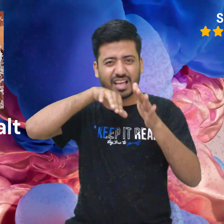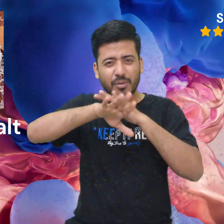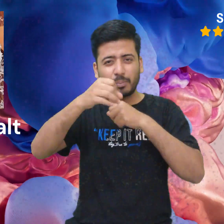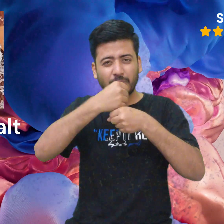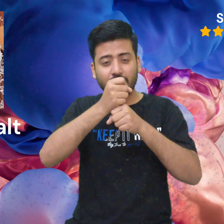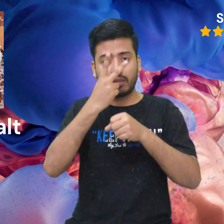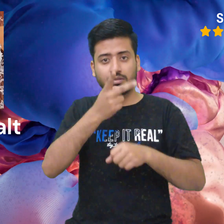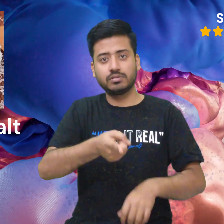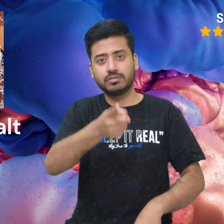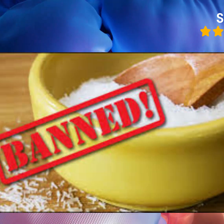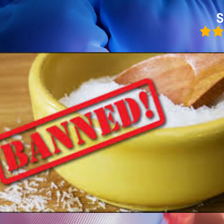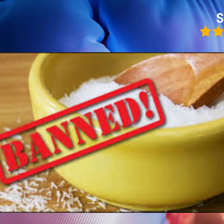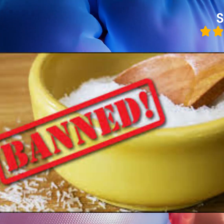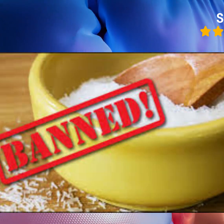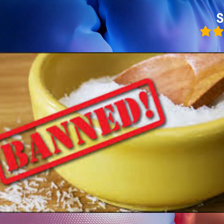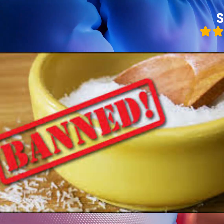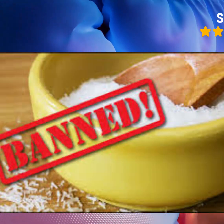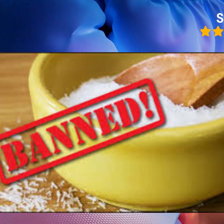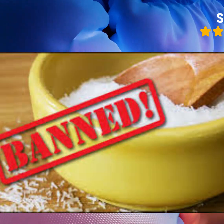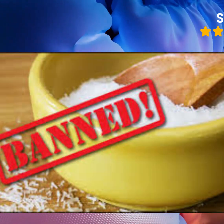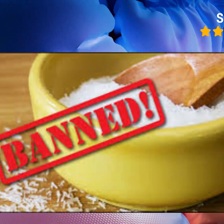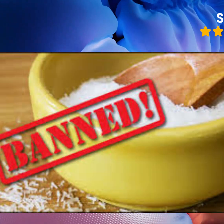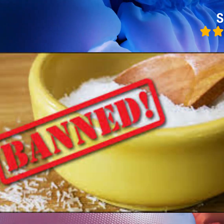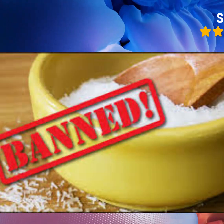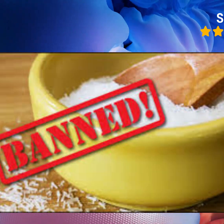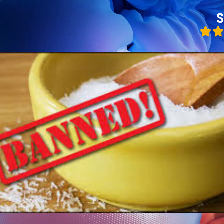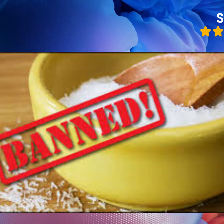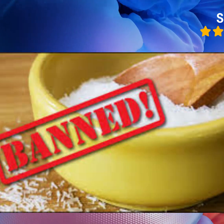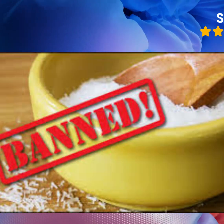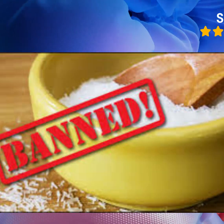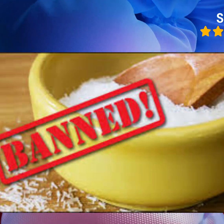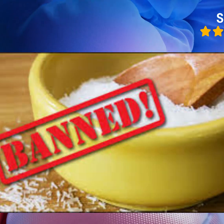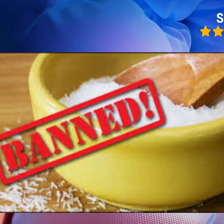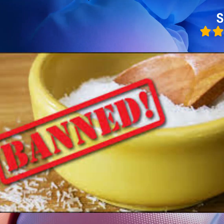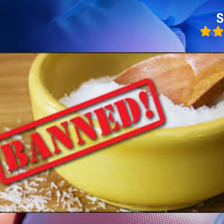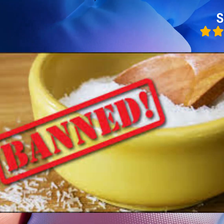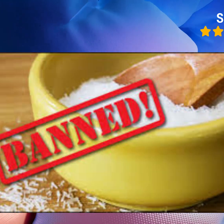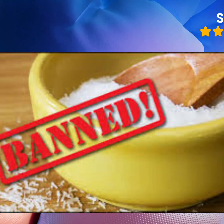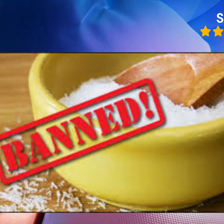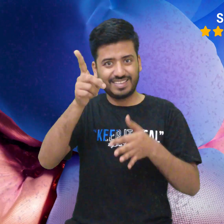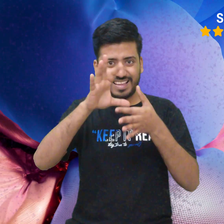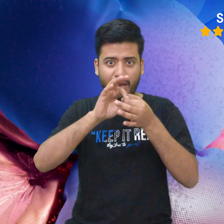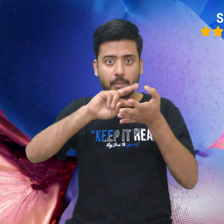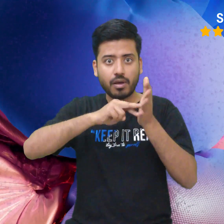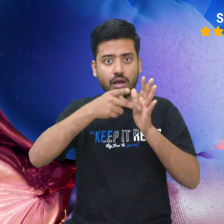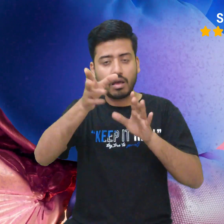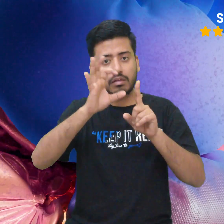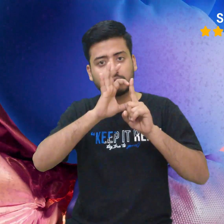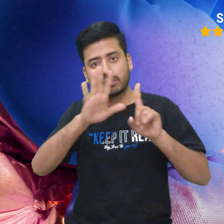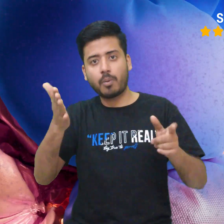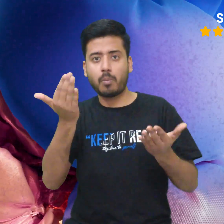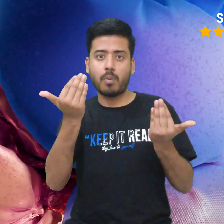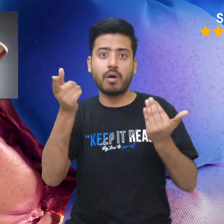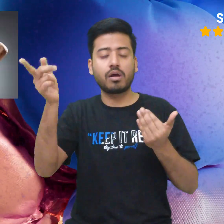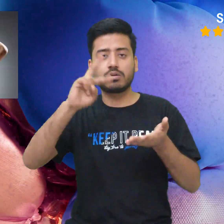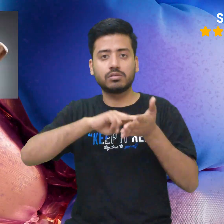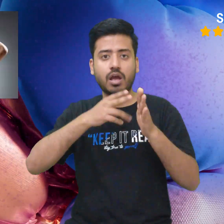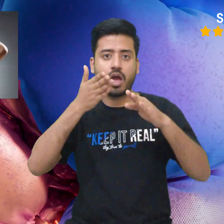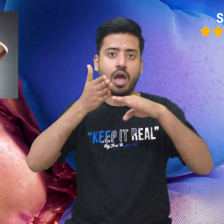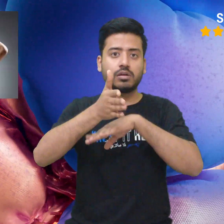Since, in their traditional form, they're made only with gluten-free buckwheat flour, they can be a valuable alternative for those with celiac disease or